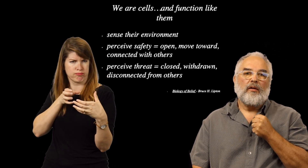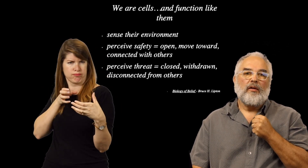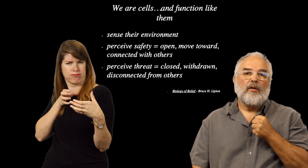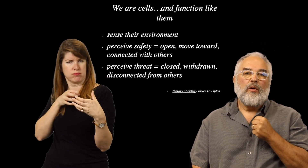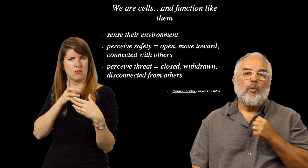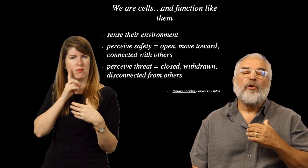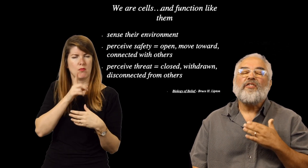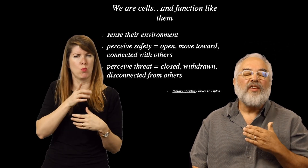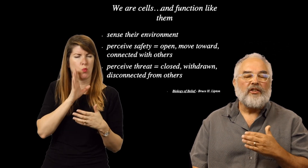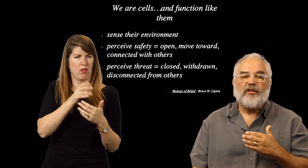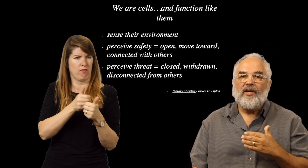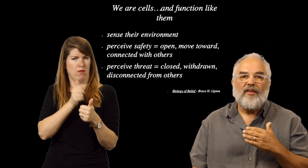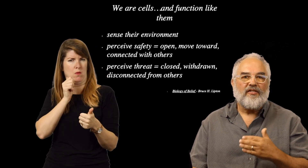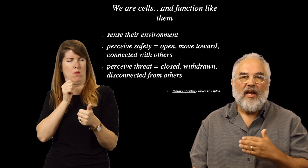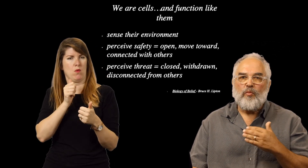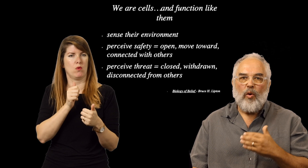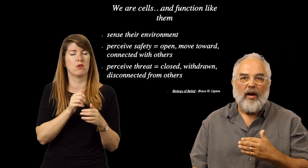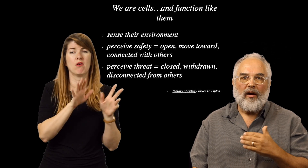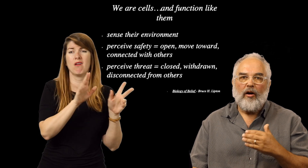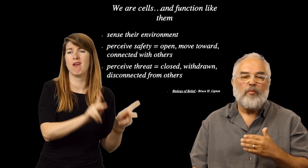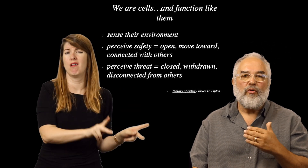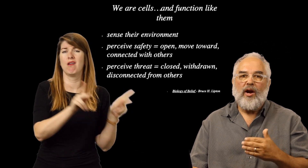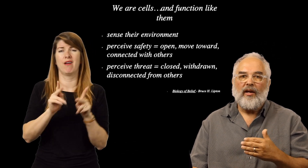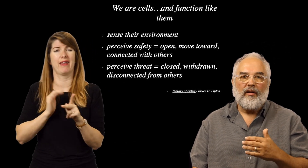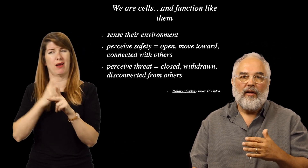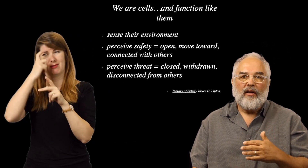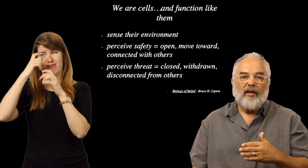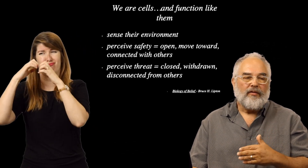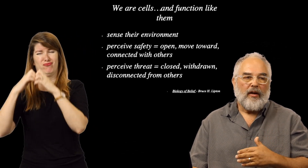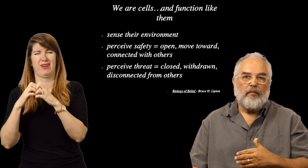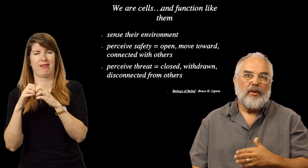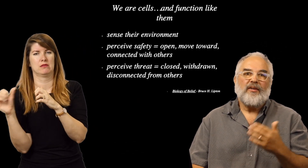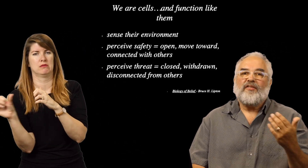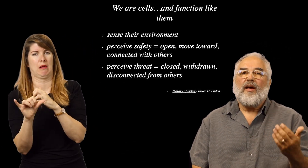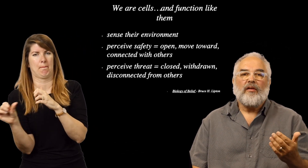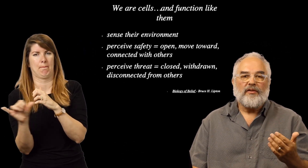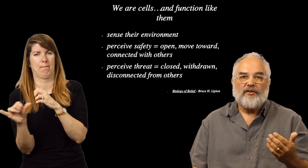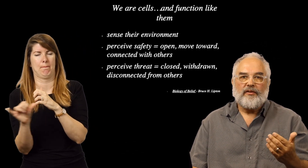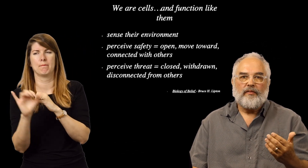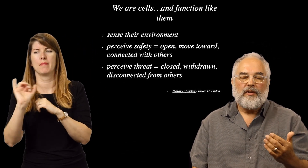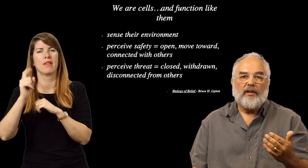away. We're essentially the same way. Our brain is like big